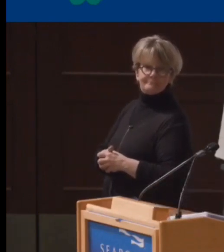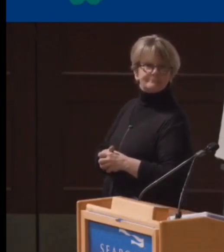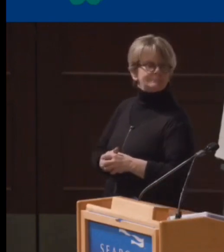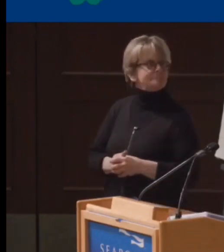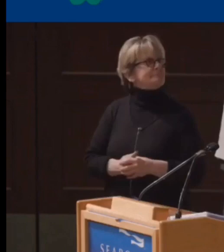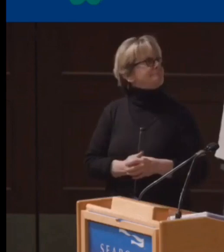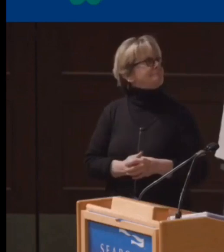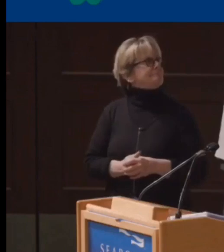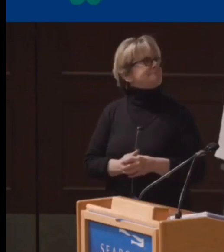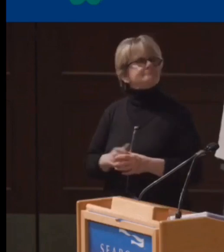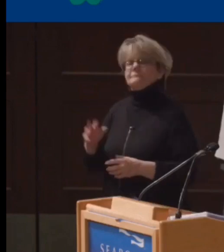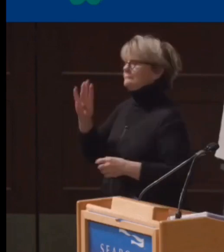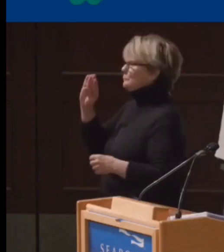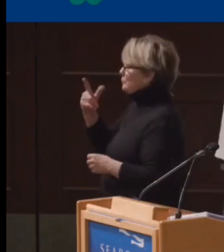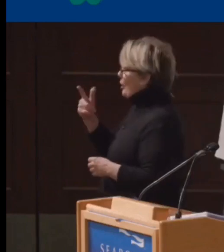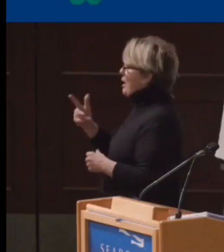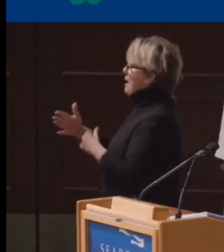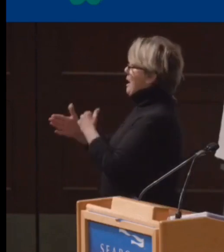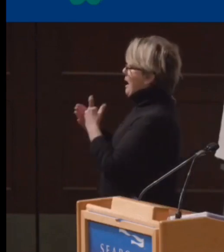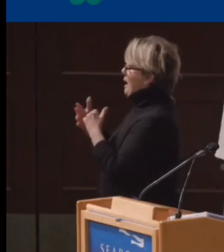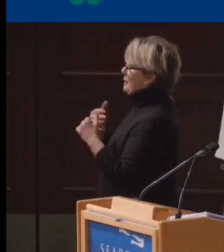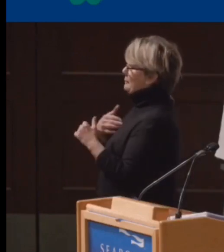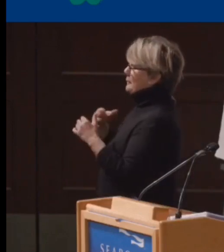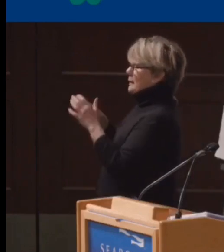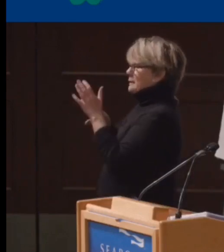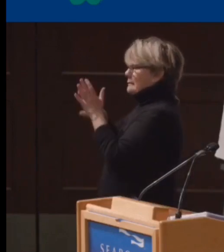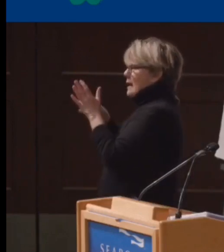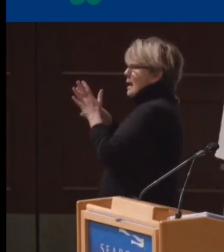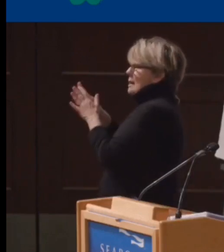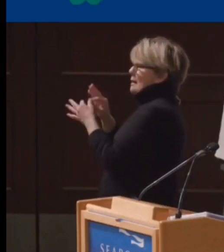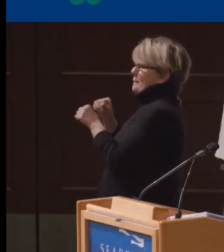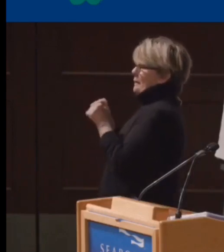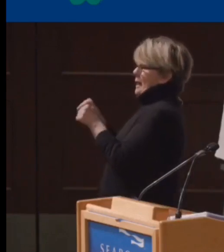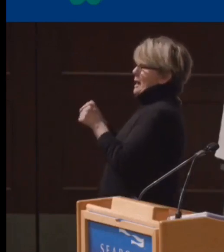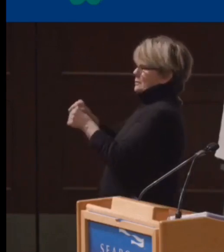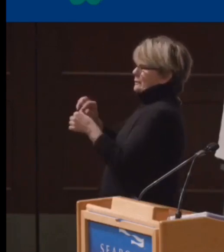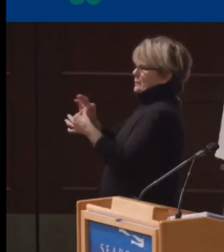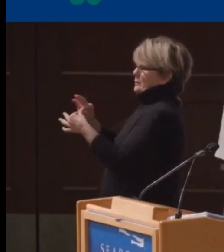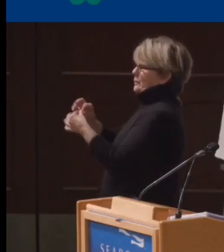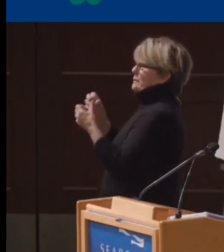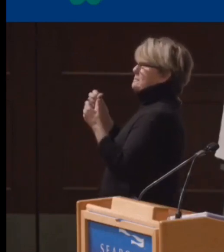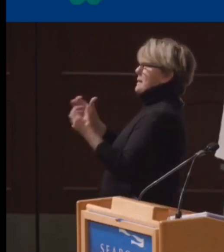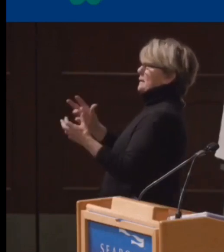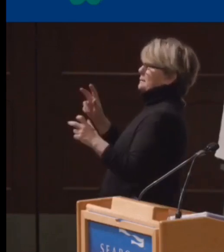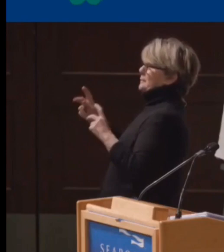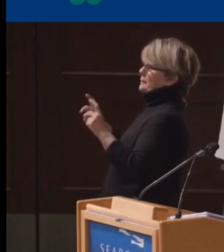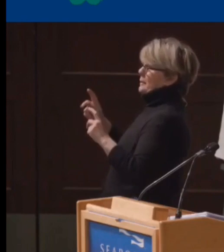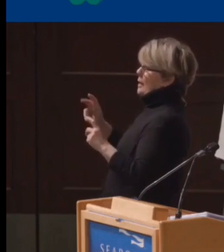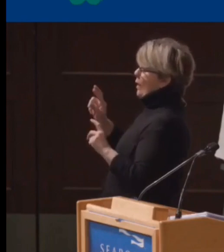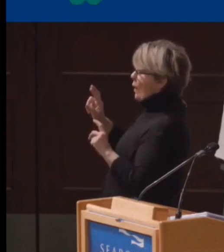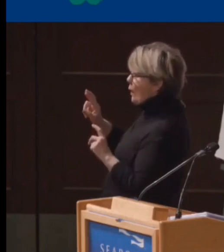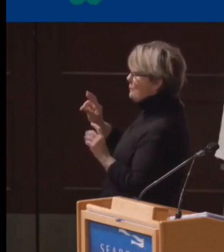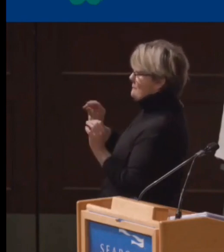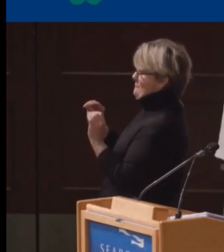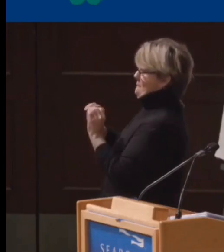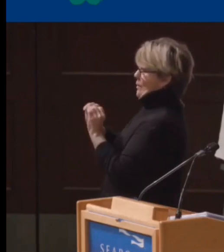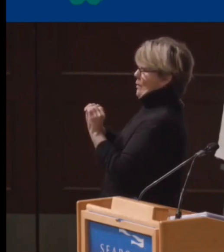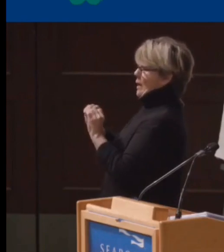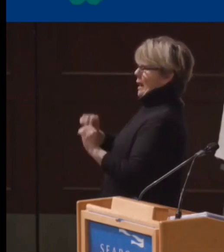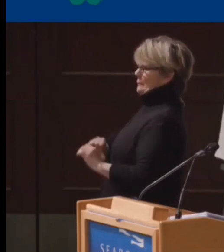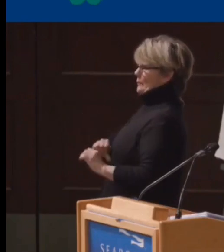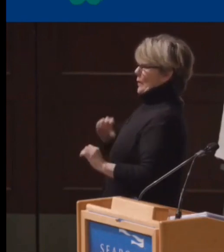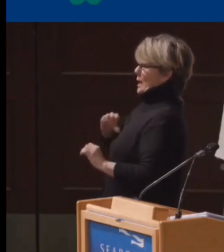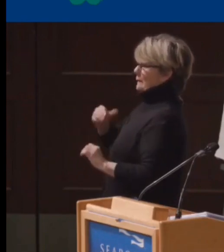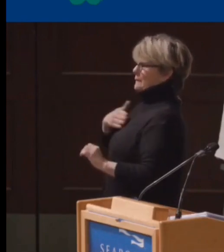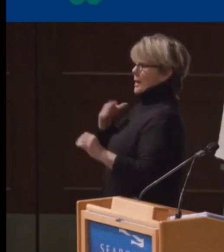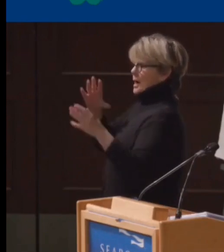My blog has helped me develop lasting relationships with many, and I hope to develop more. I am proud of my story,